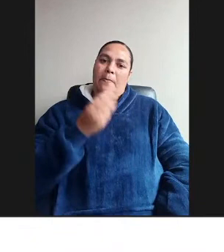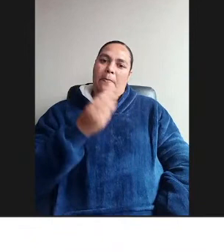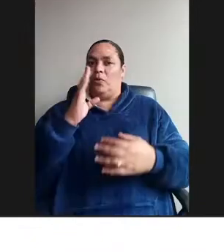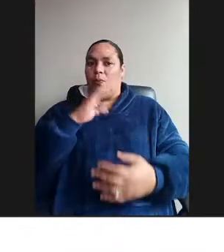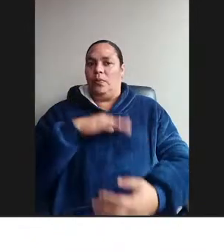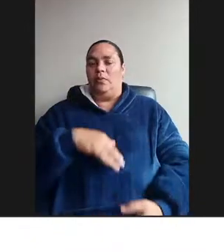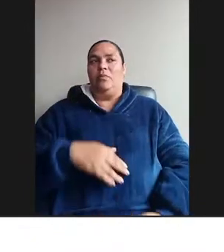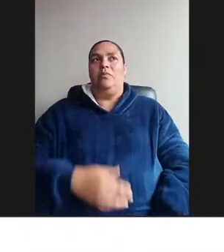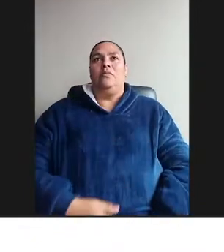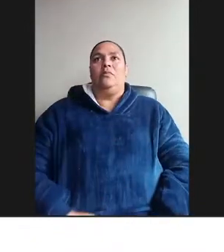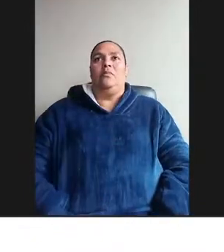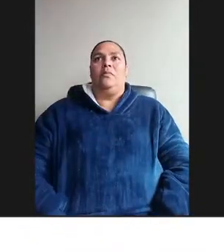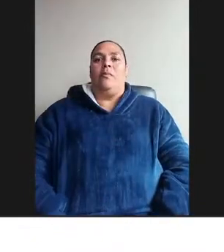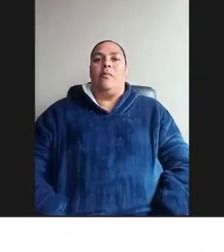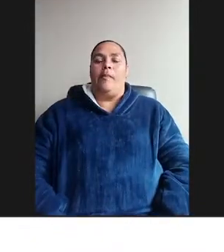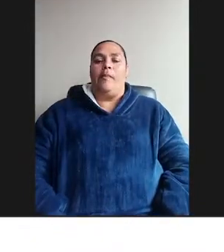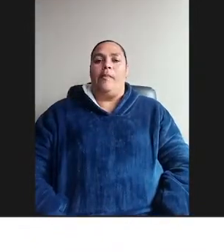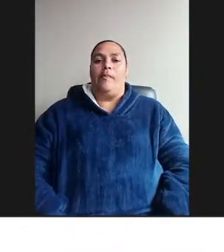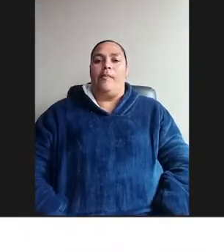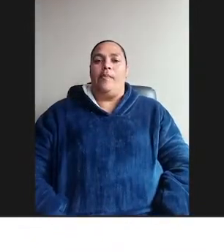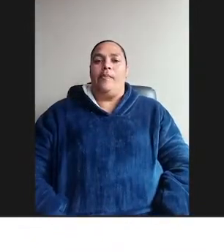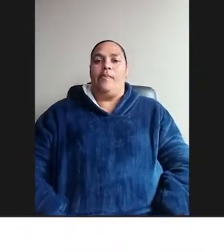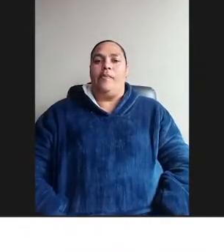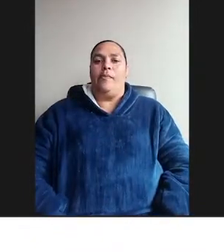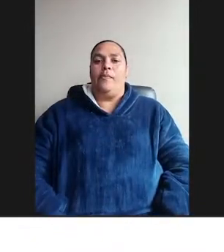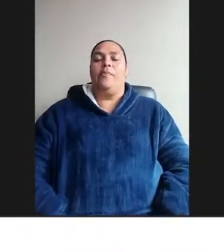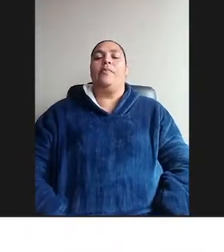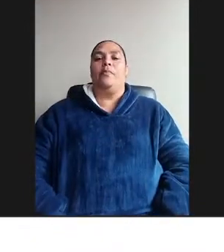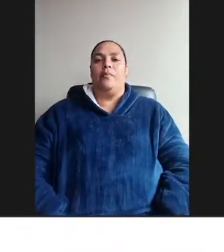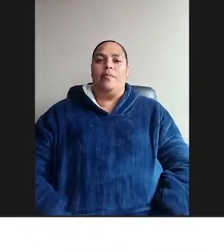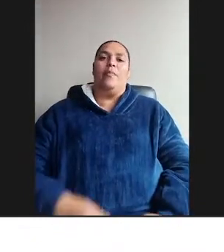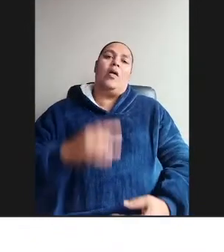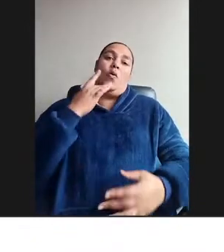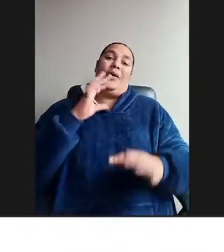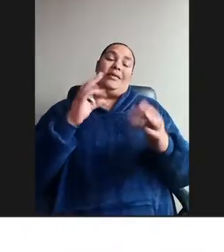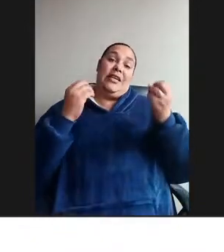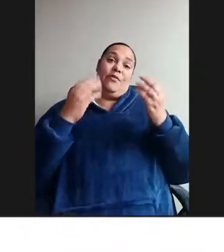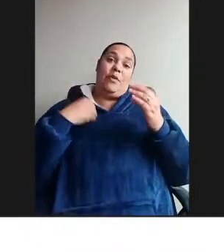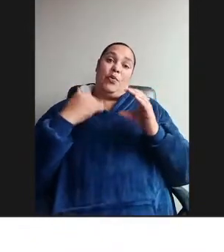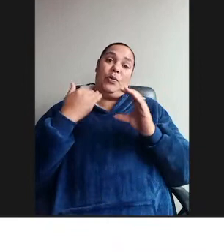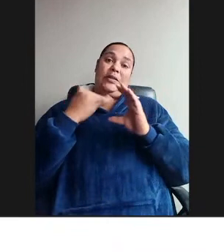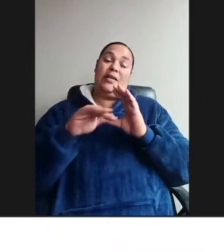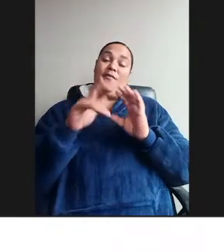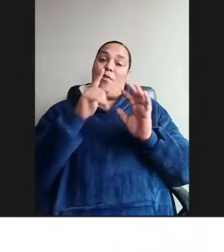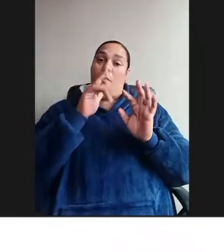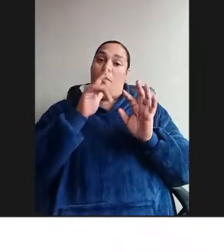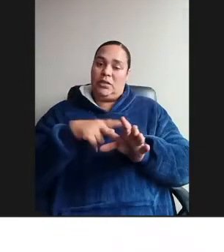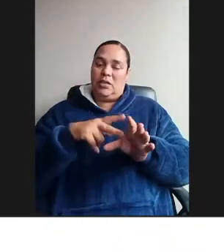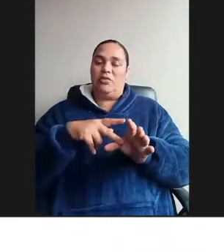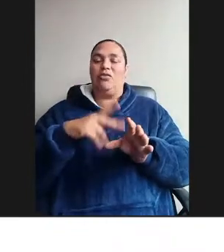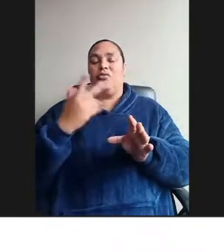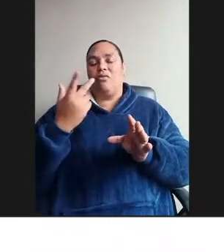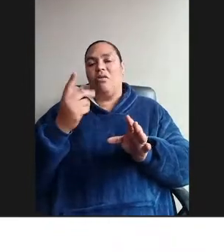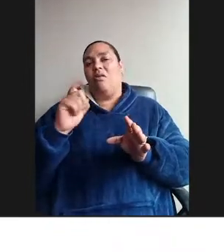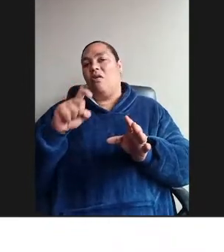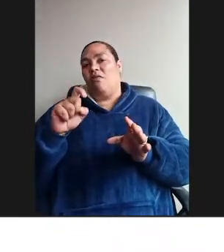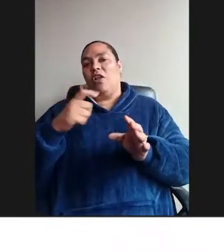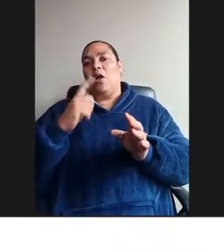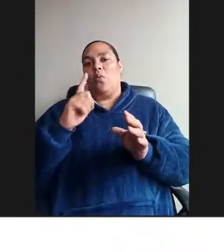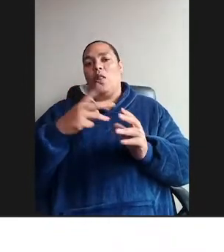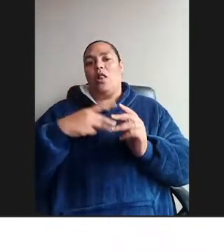Yeah. When we send out information for public participation, obviously it will go to only